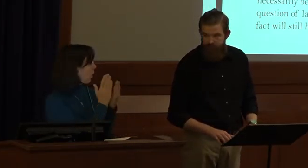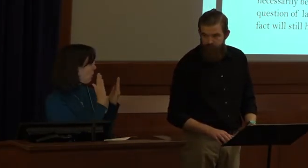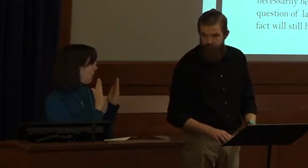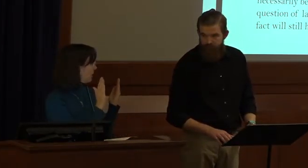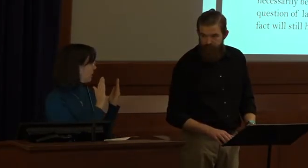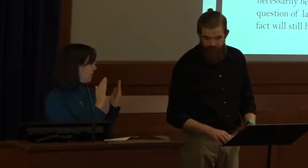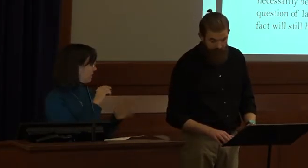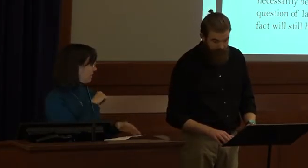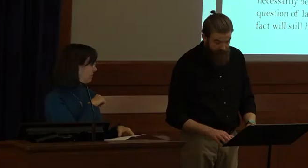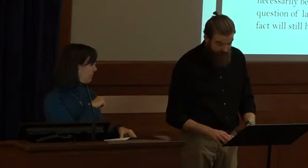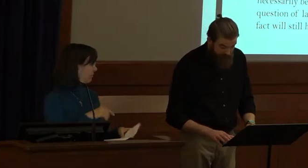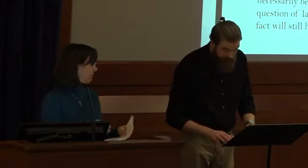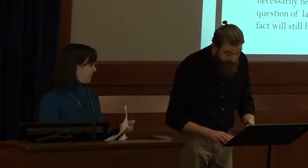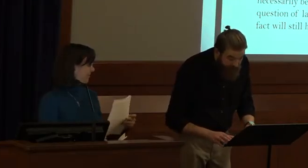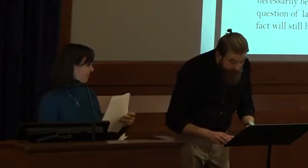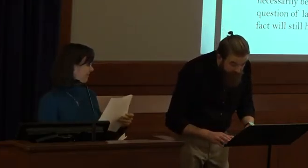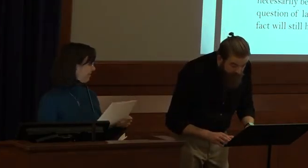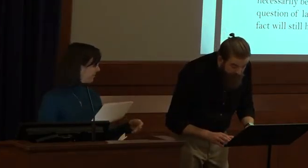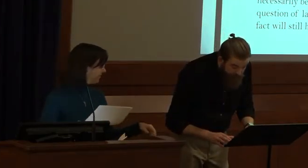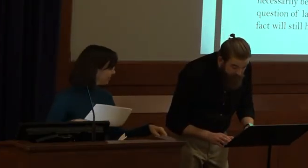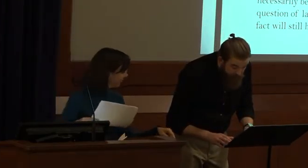Be opened.